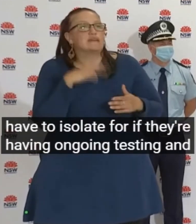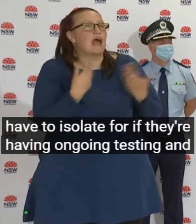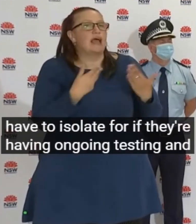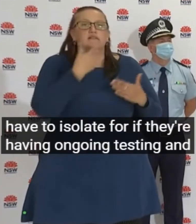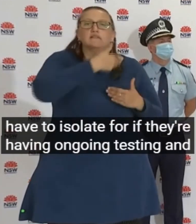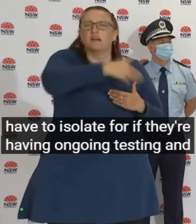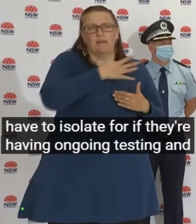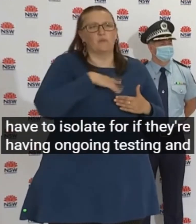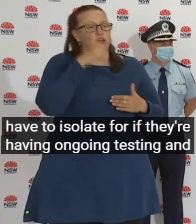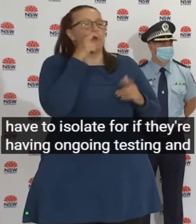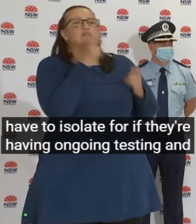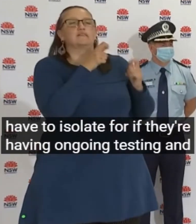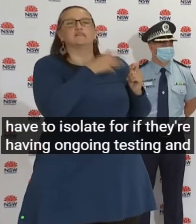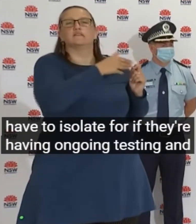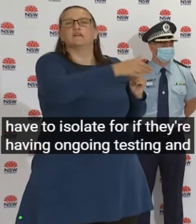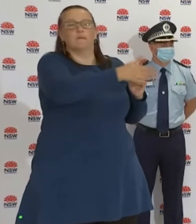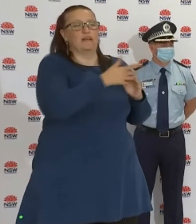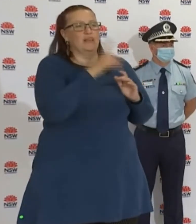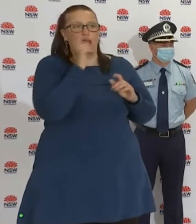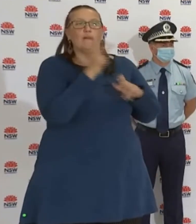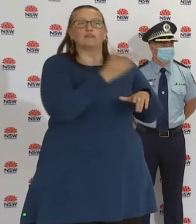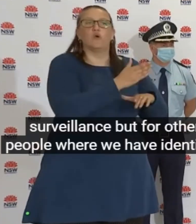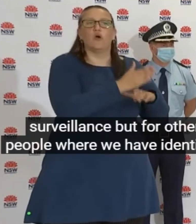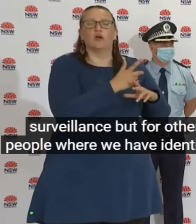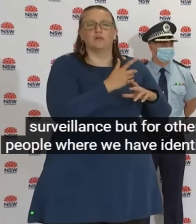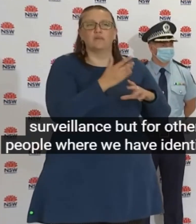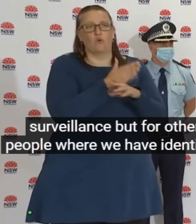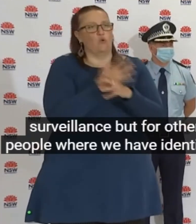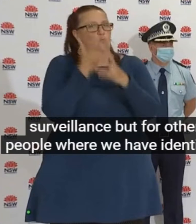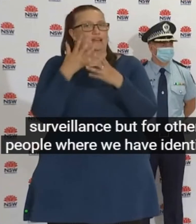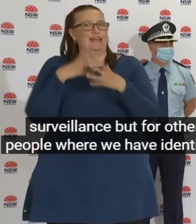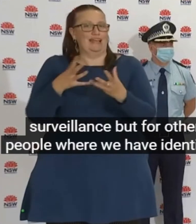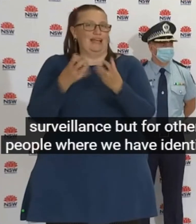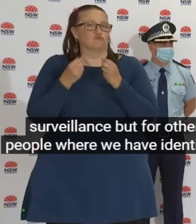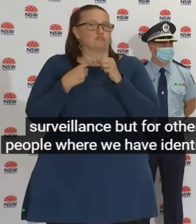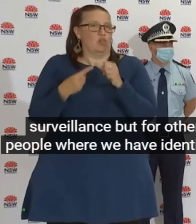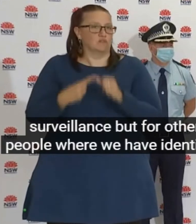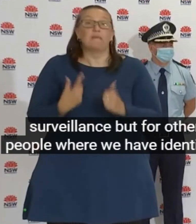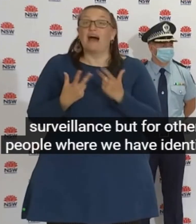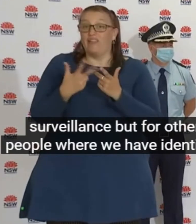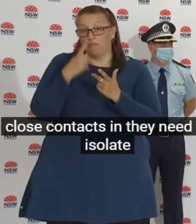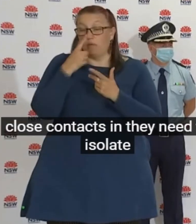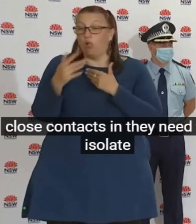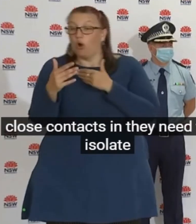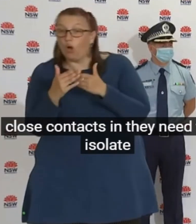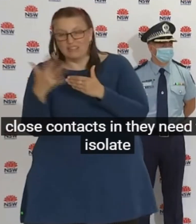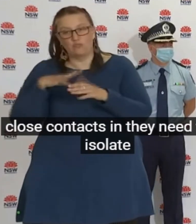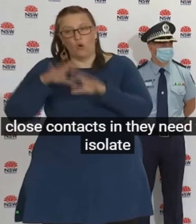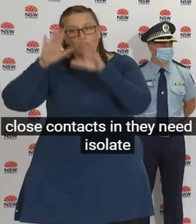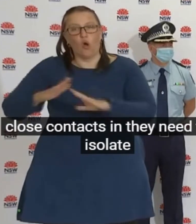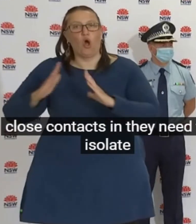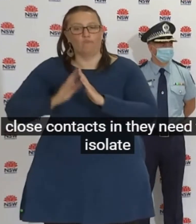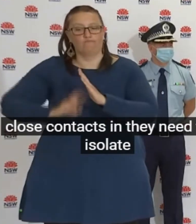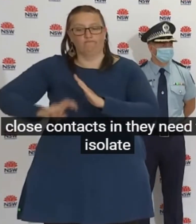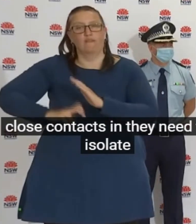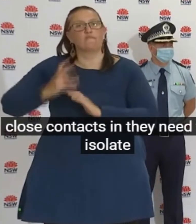where we have identified close contacts, then they need to isolate until for the 14 days. Do you